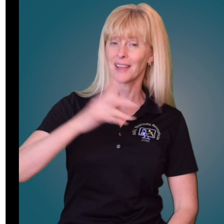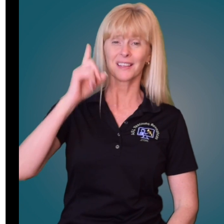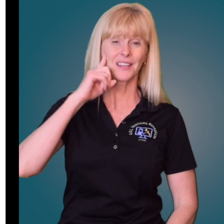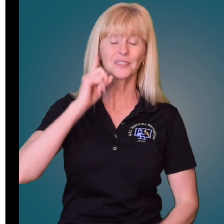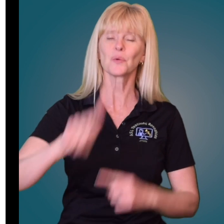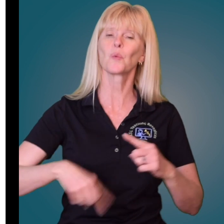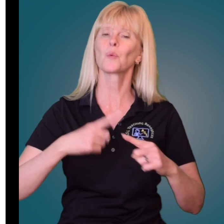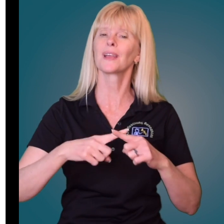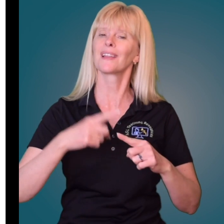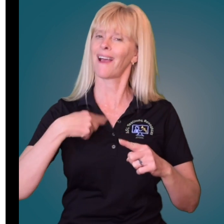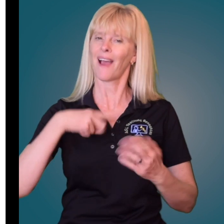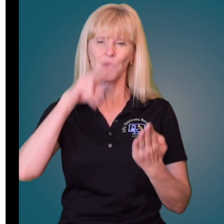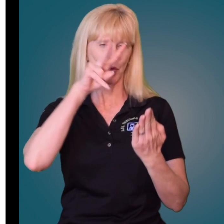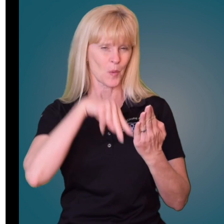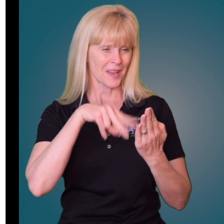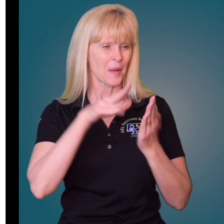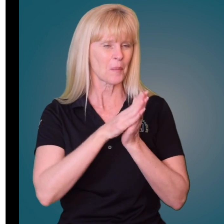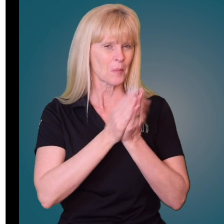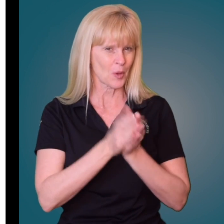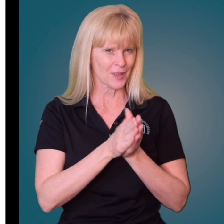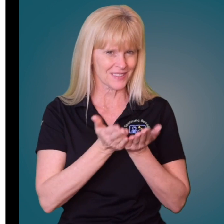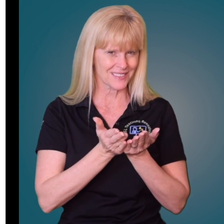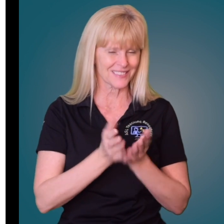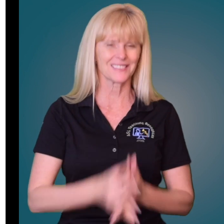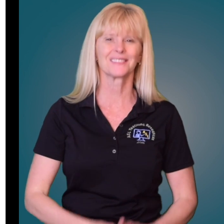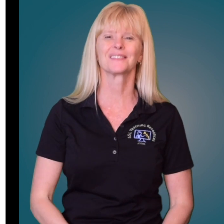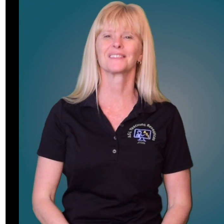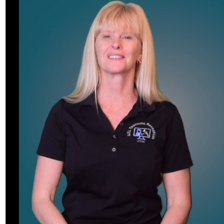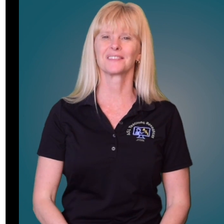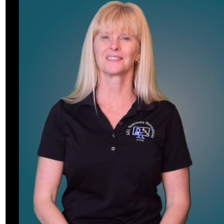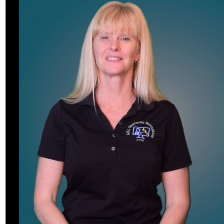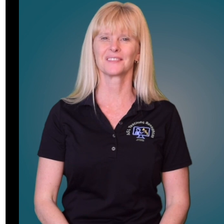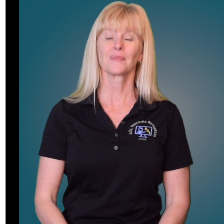I like my ears when I read books.